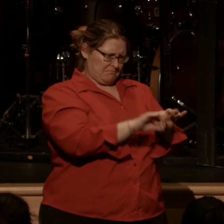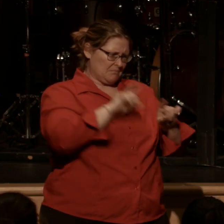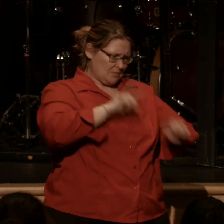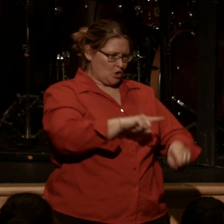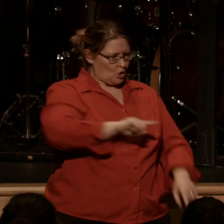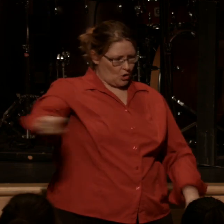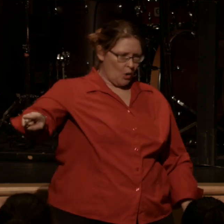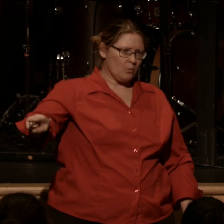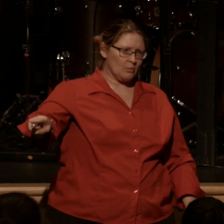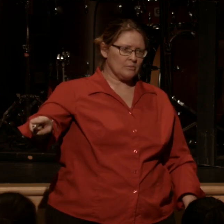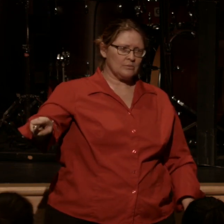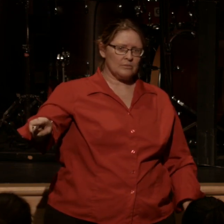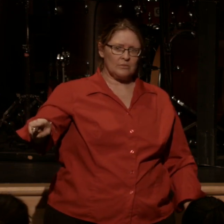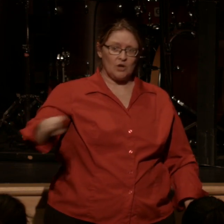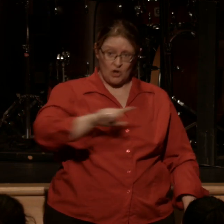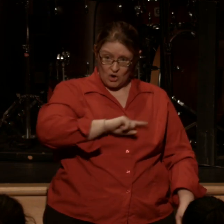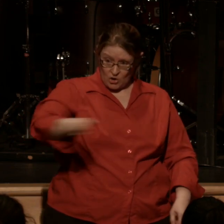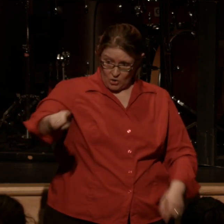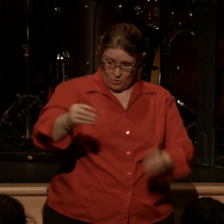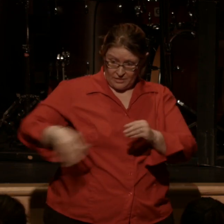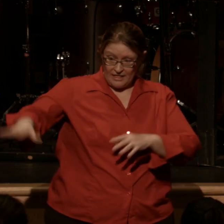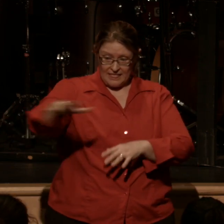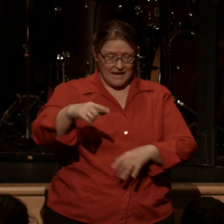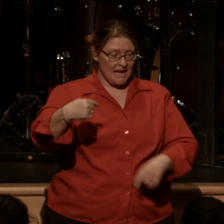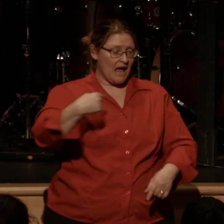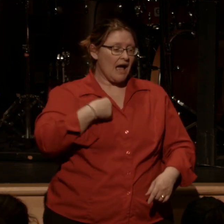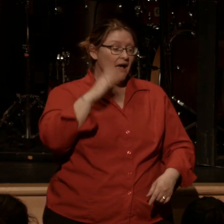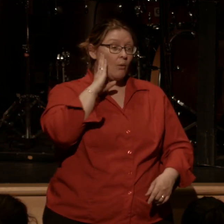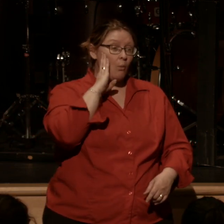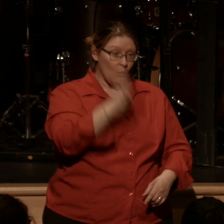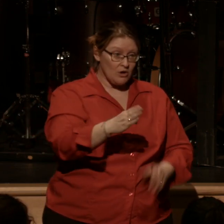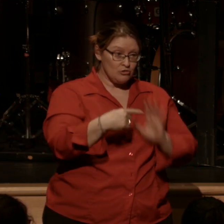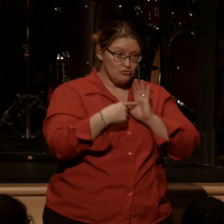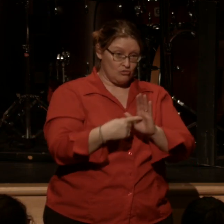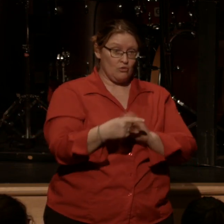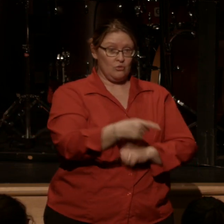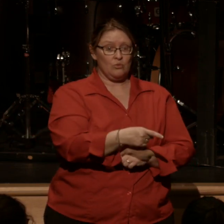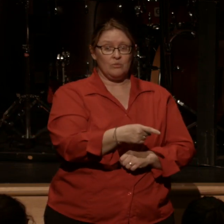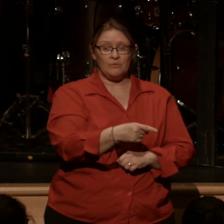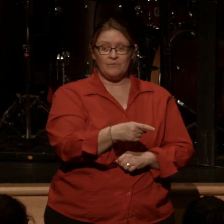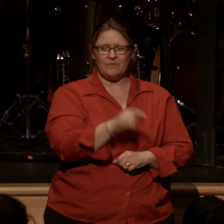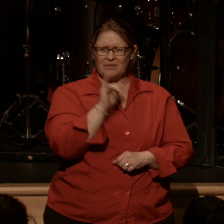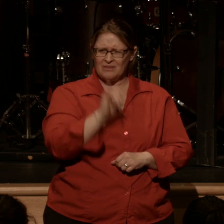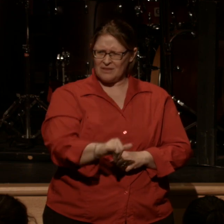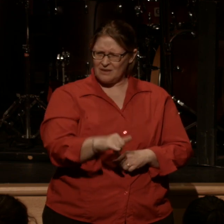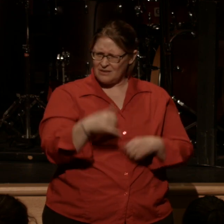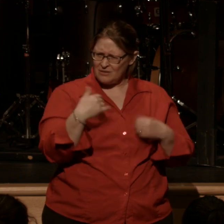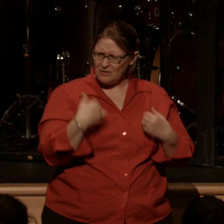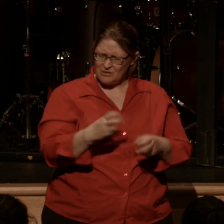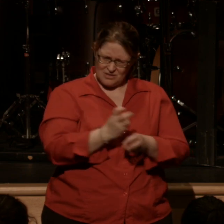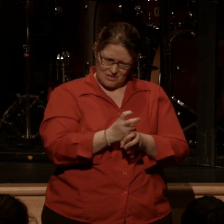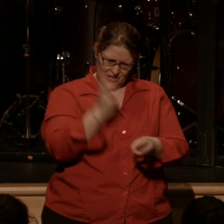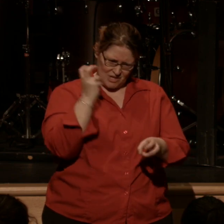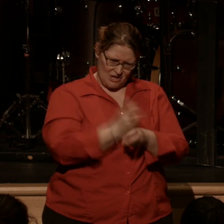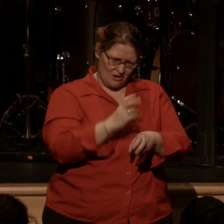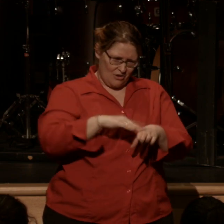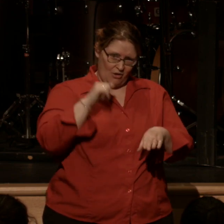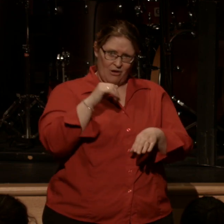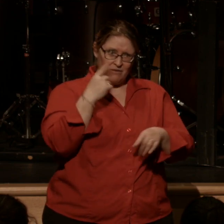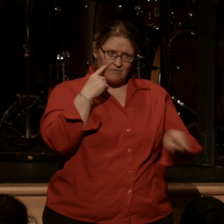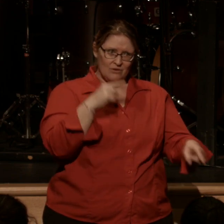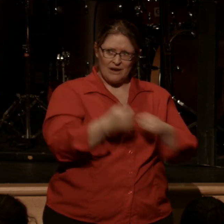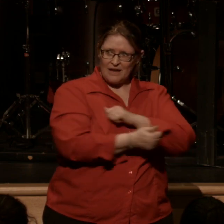go. Go to the land that I will show you. This is an incredibly difficult call for